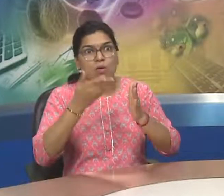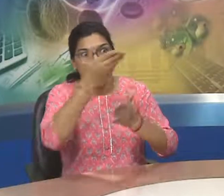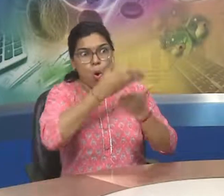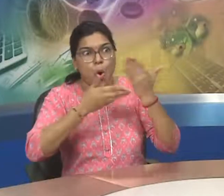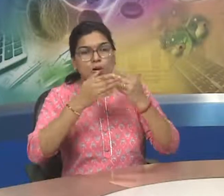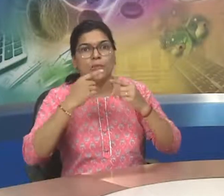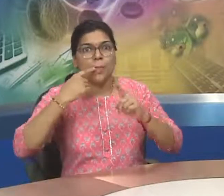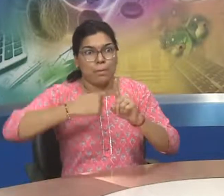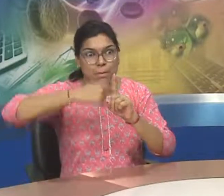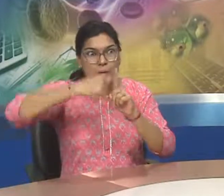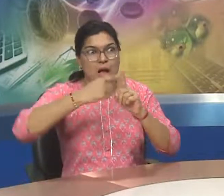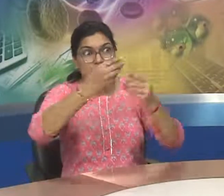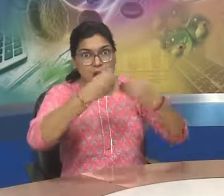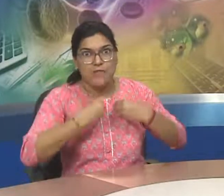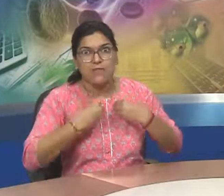survival of